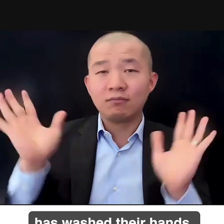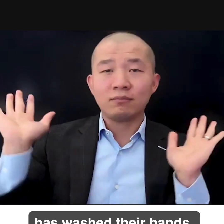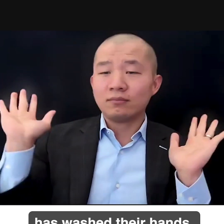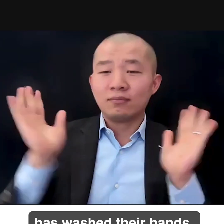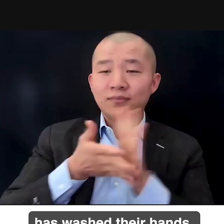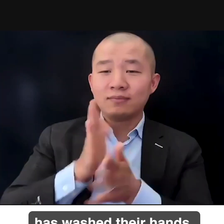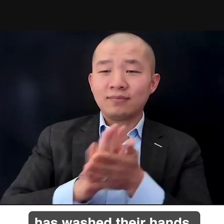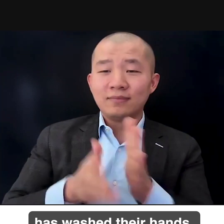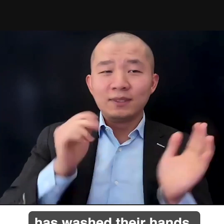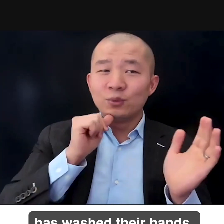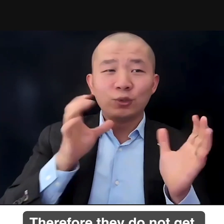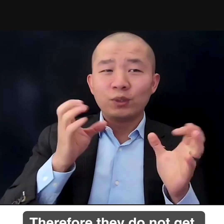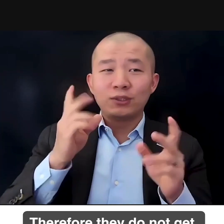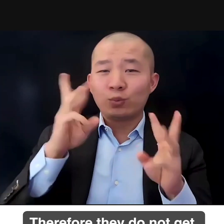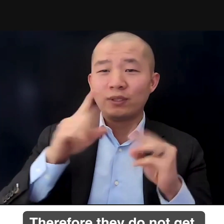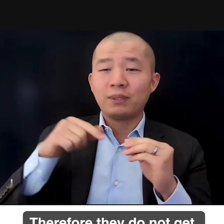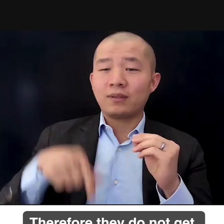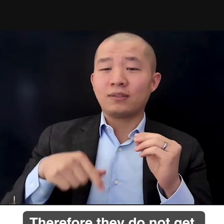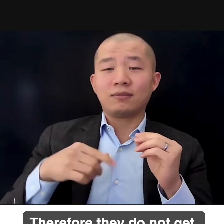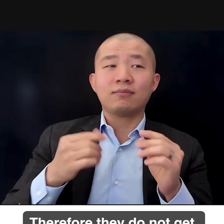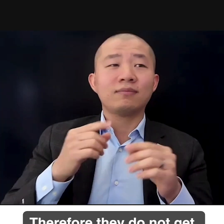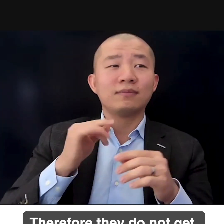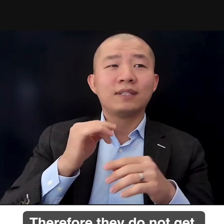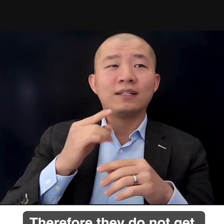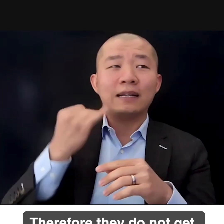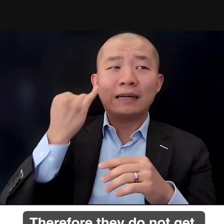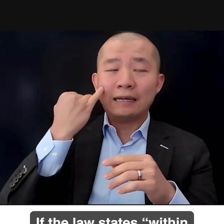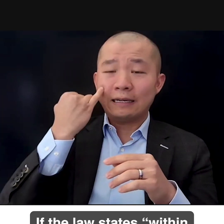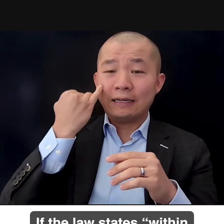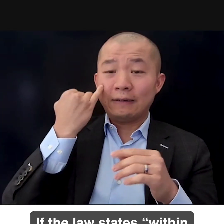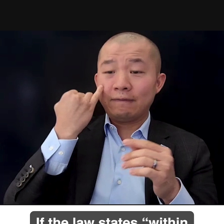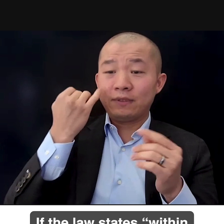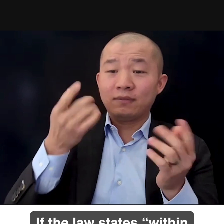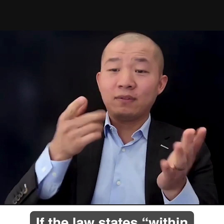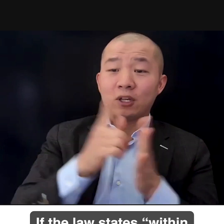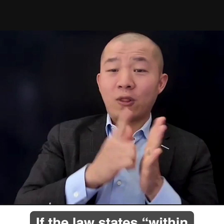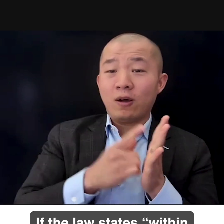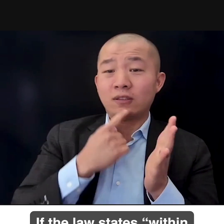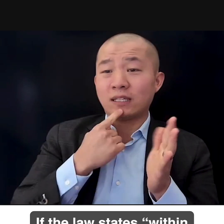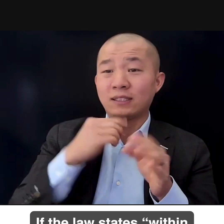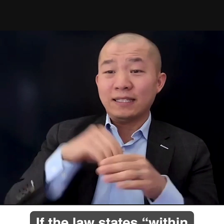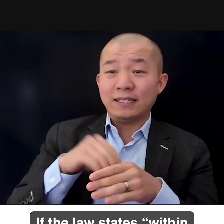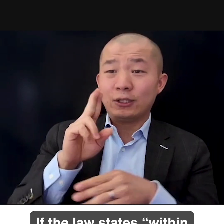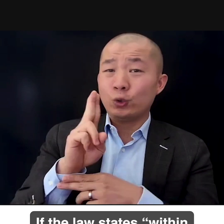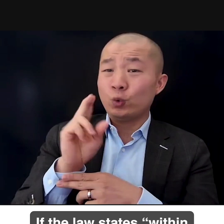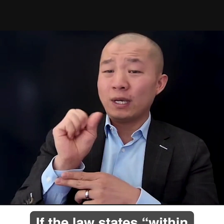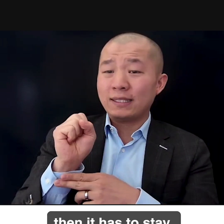of these complaints. Therefore, they do not get involved. If the law states within the United States, then it